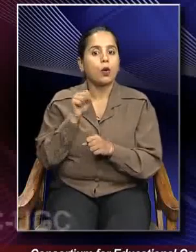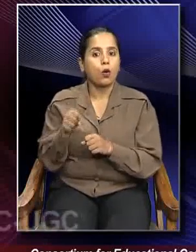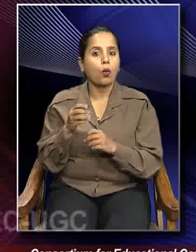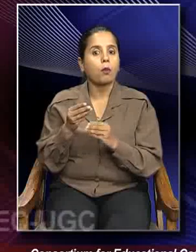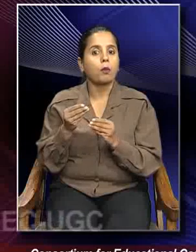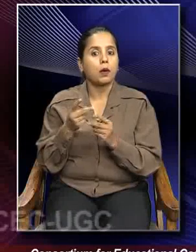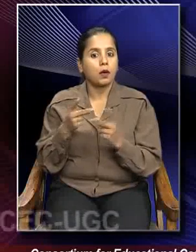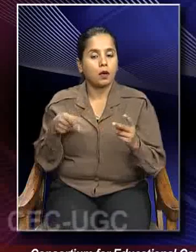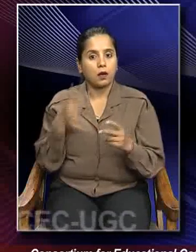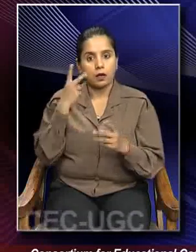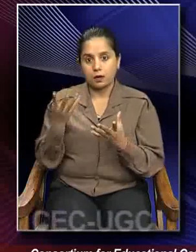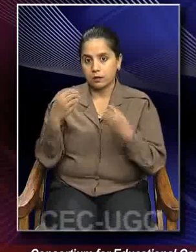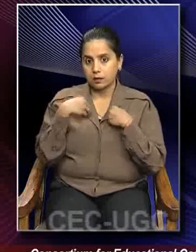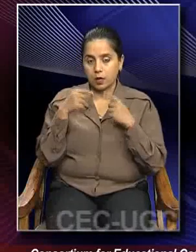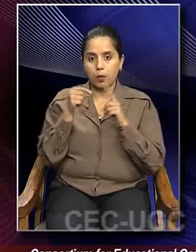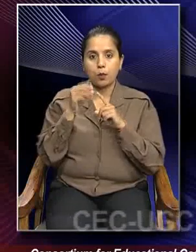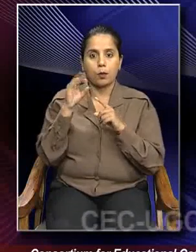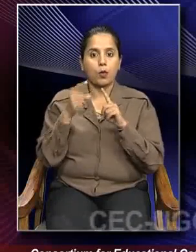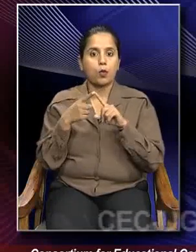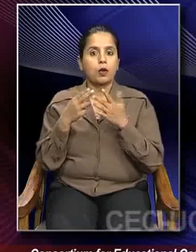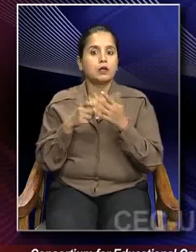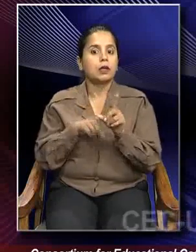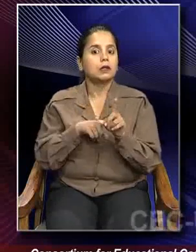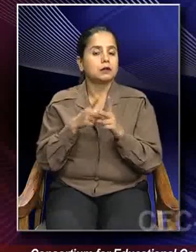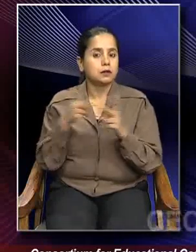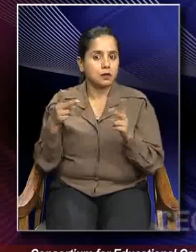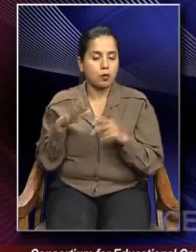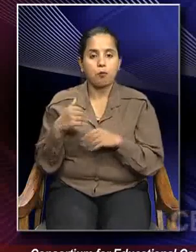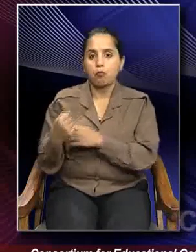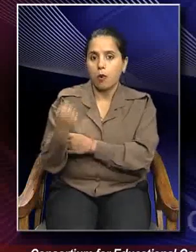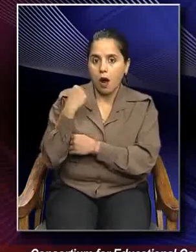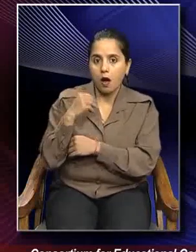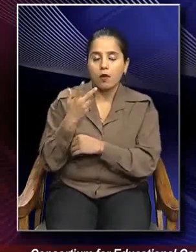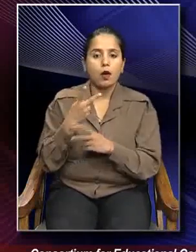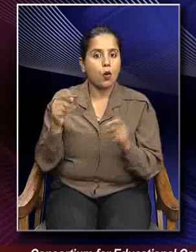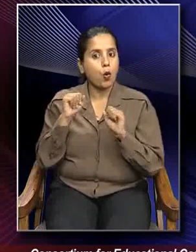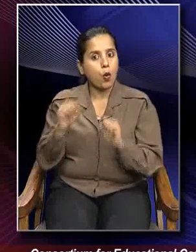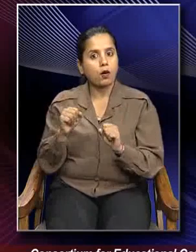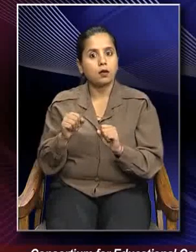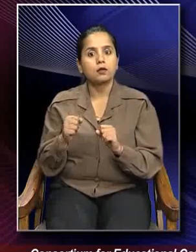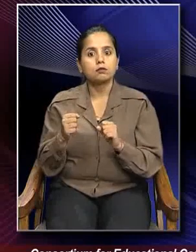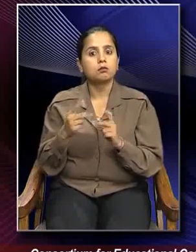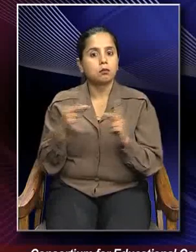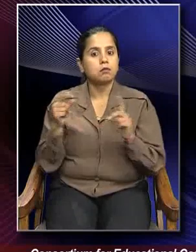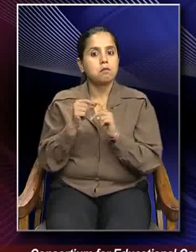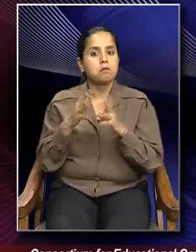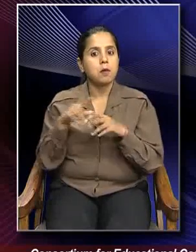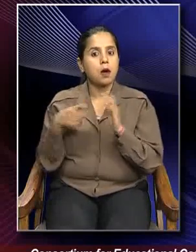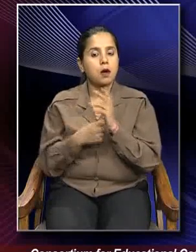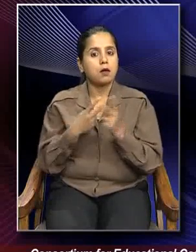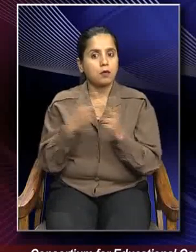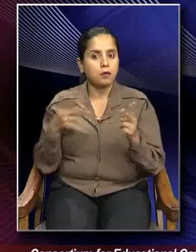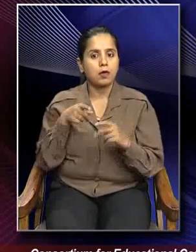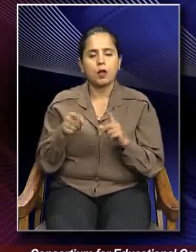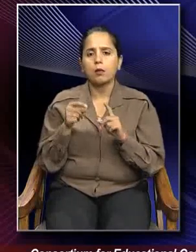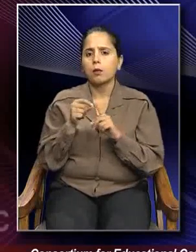an unperceived potency or the power or the shakti. What kind of